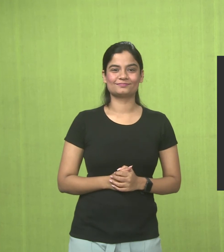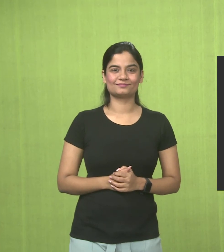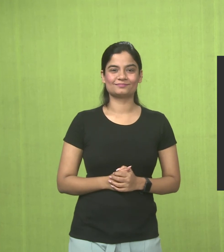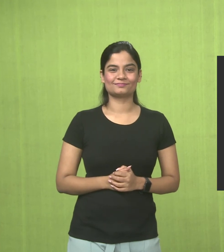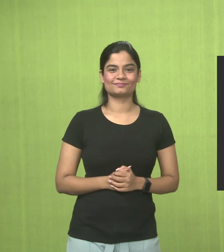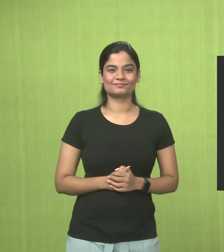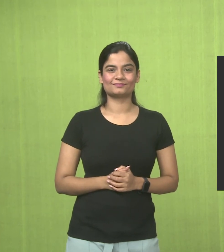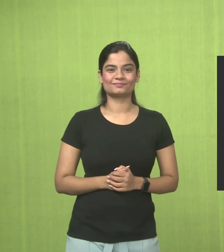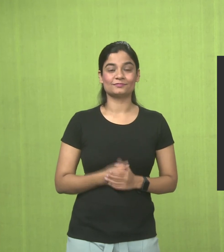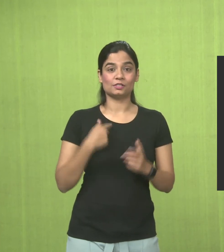them.